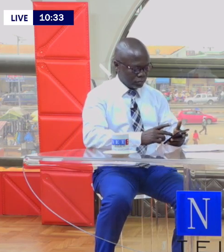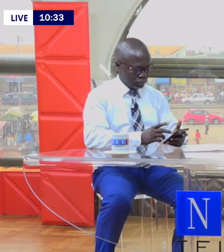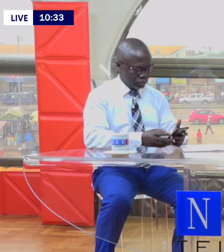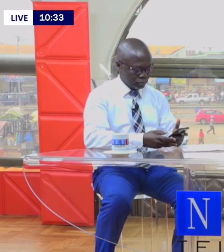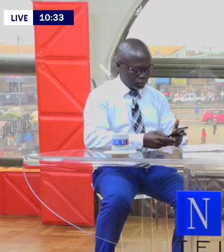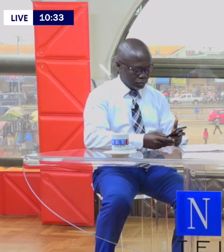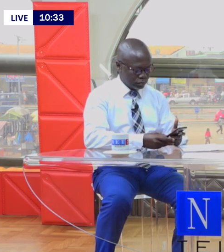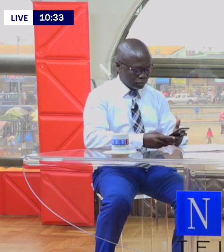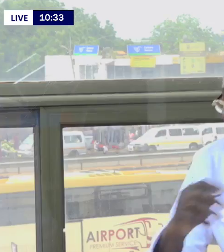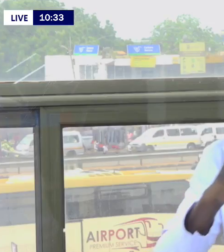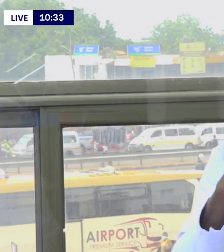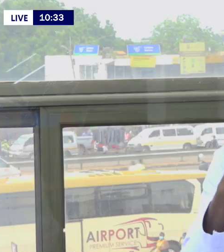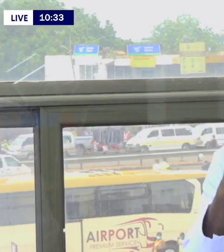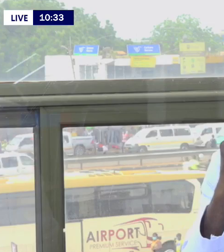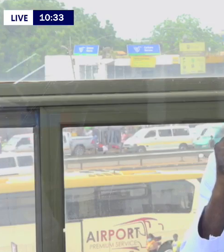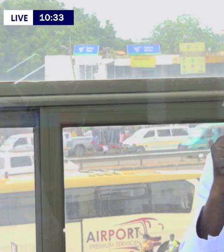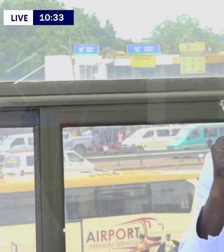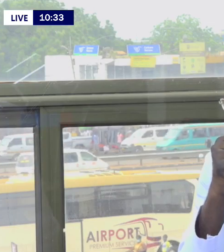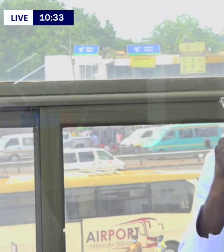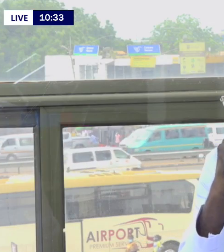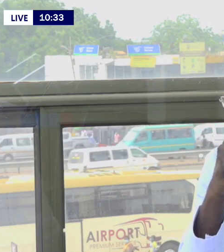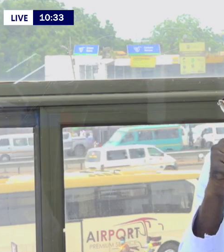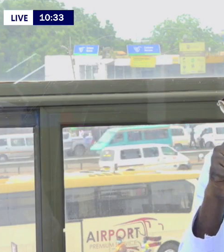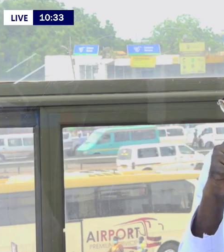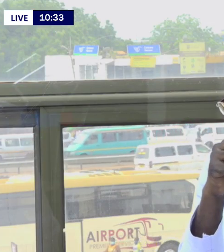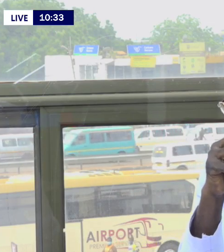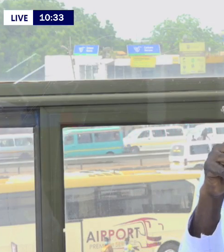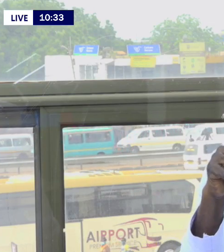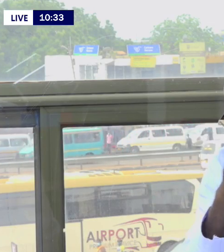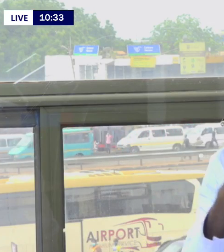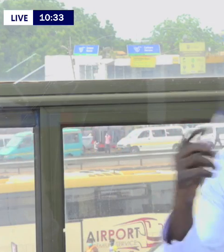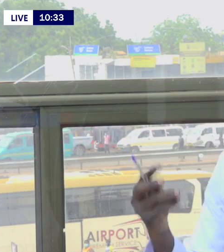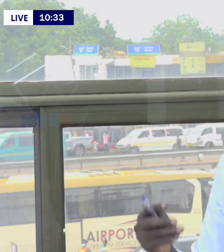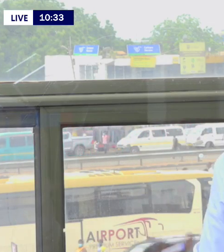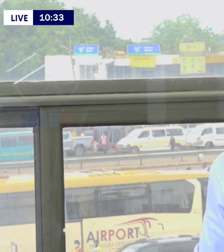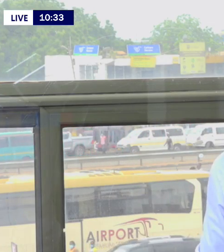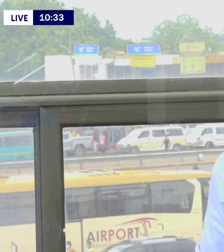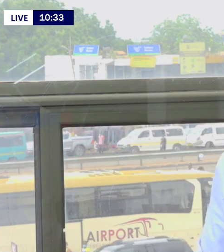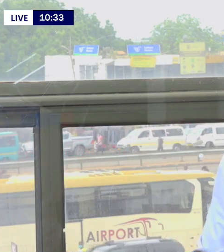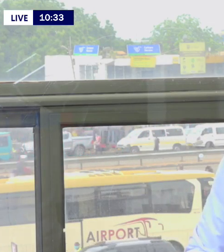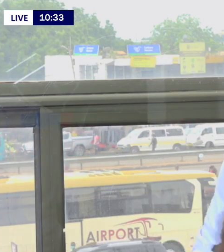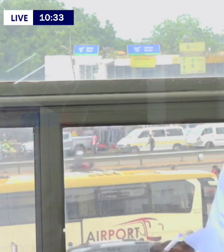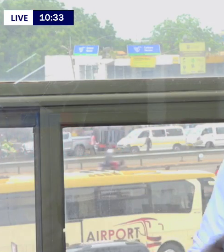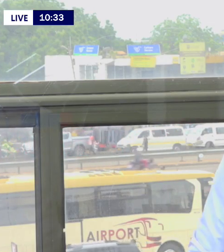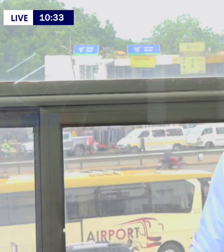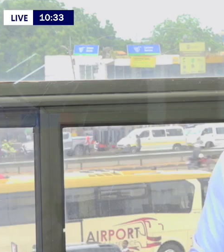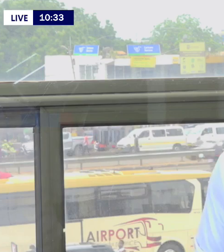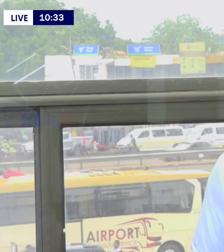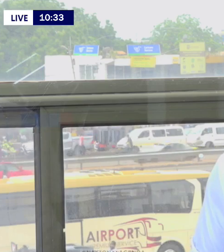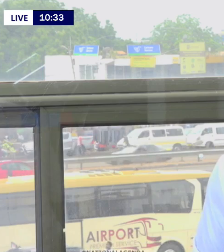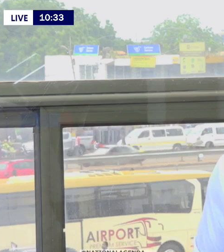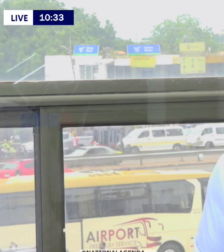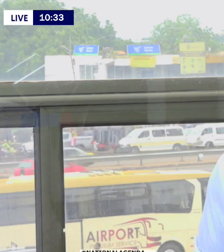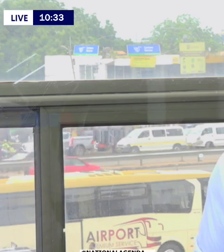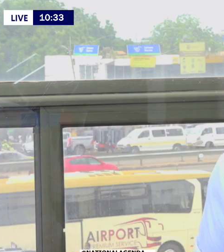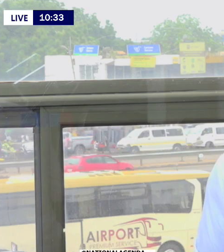de na me chechire mu no isifo niamma o mu chechire se no nti na ye register for front eno na na me guso a me